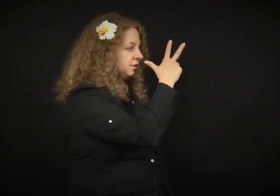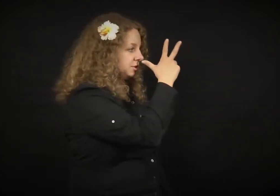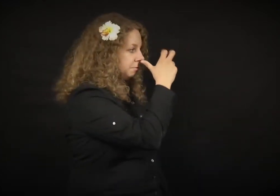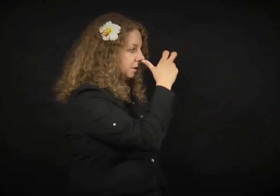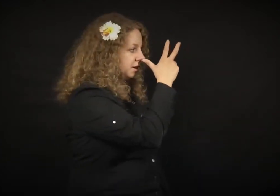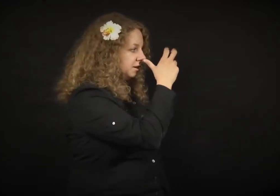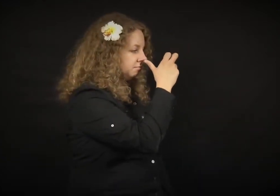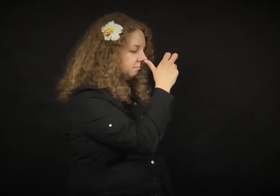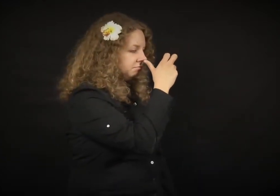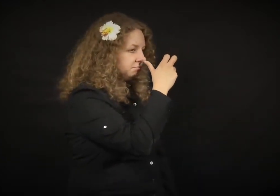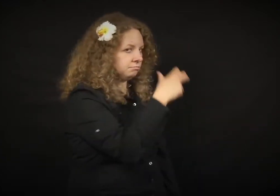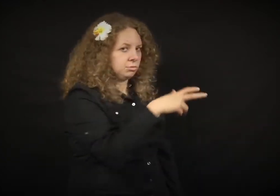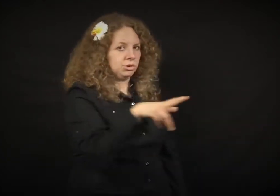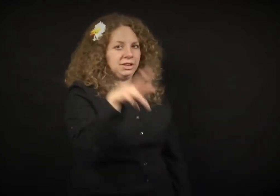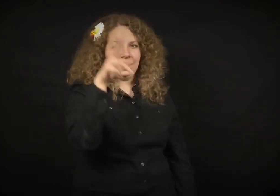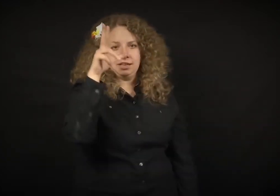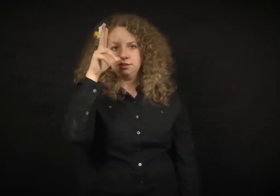There's a bug or an ant.